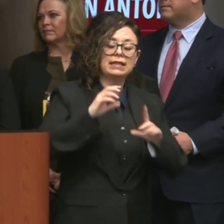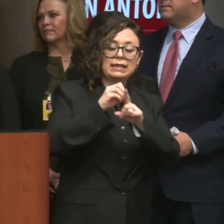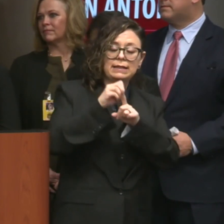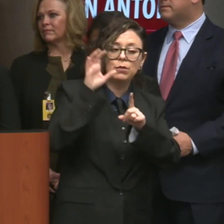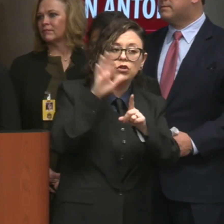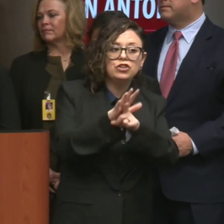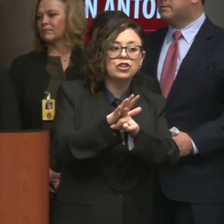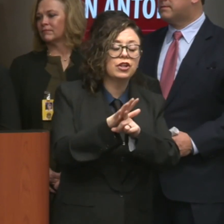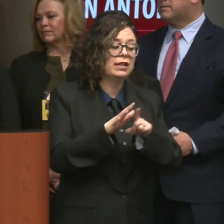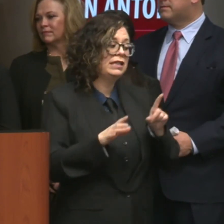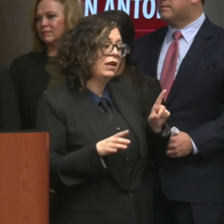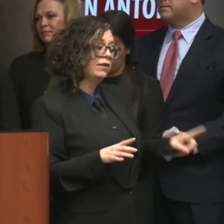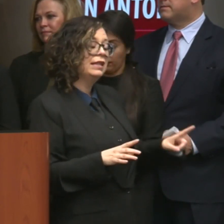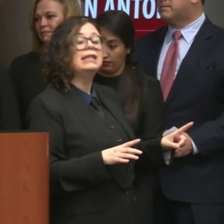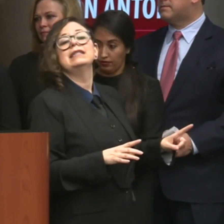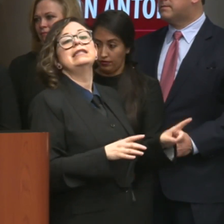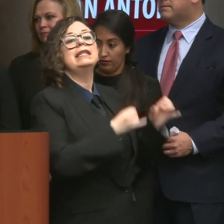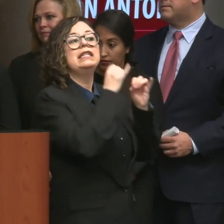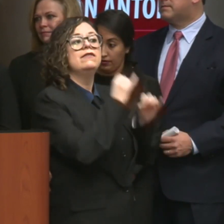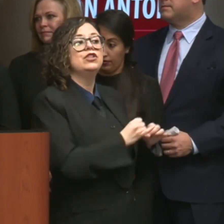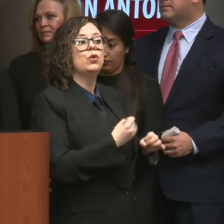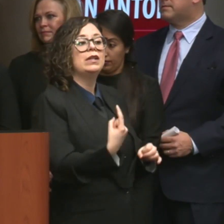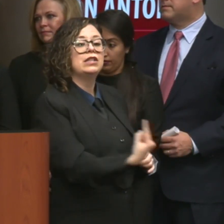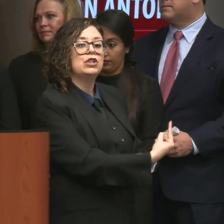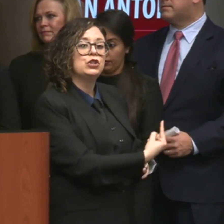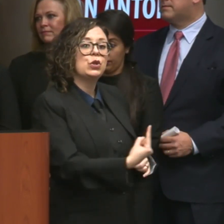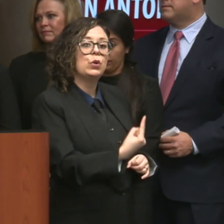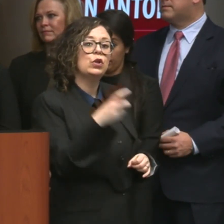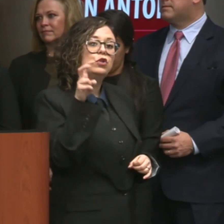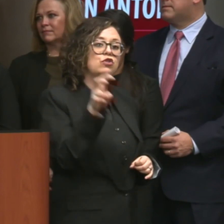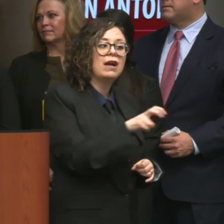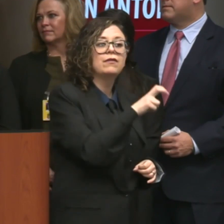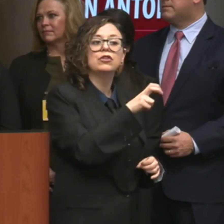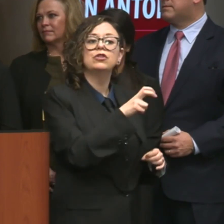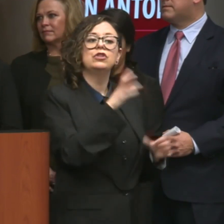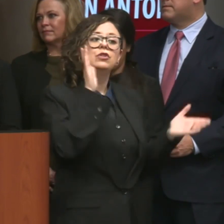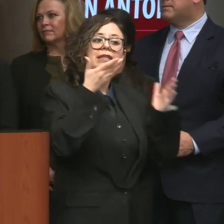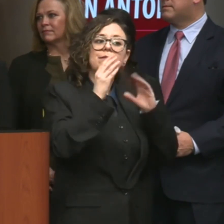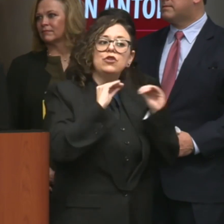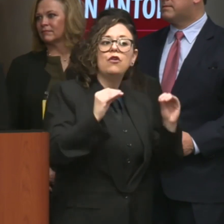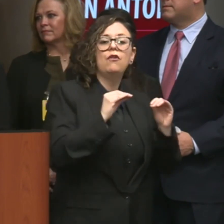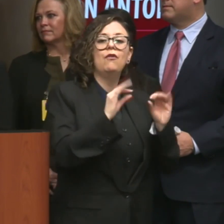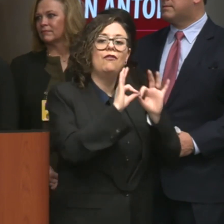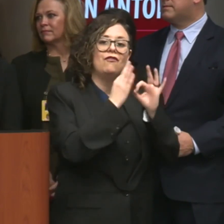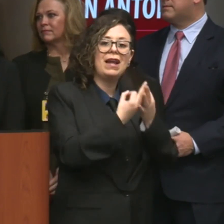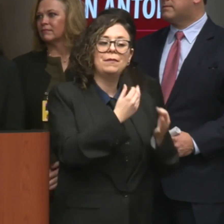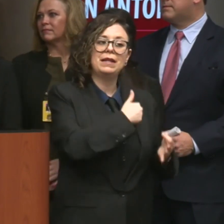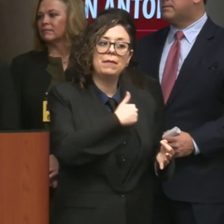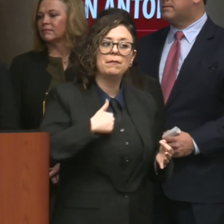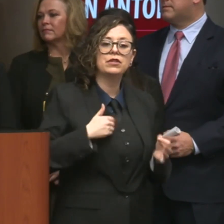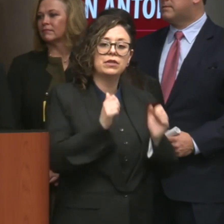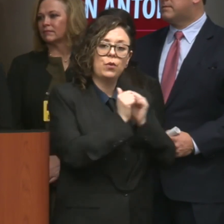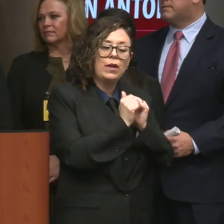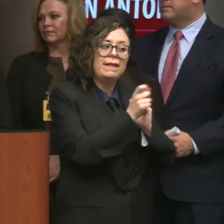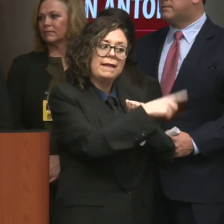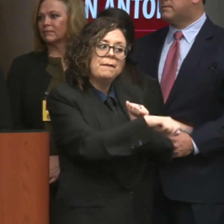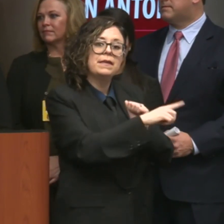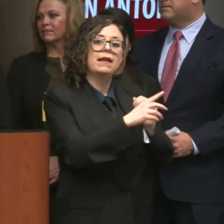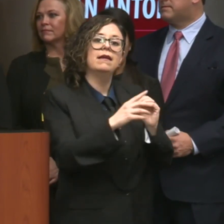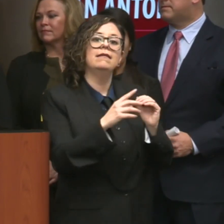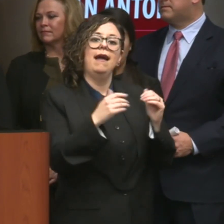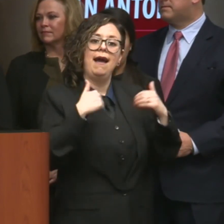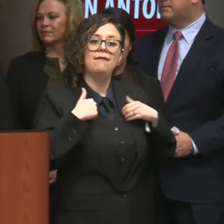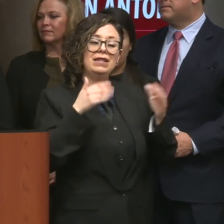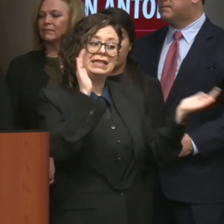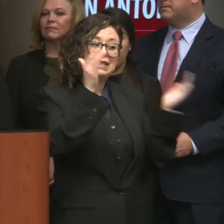this individual was a solo traveler, so it doesn't look like there are family members immediately who were with them that might be at risk.